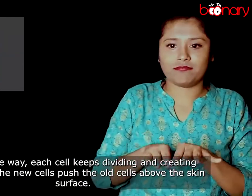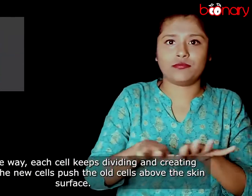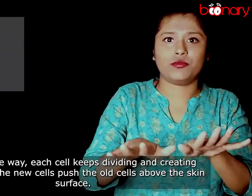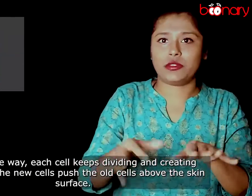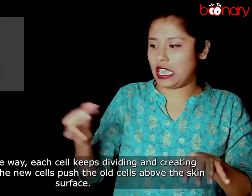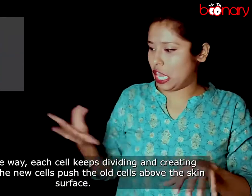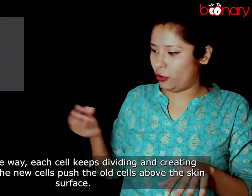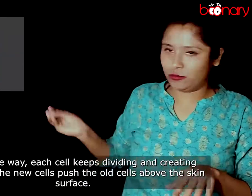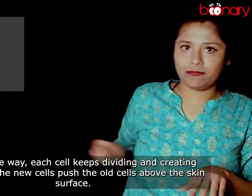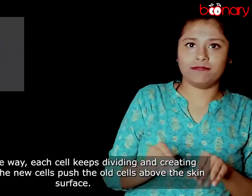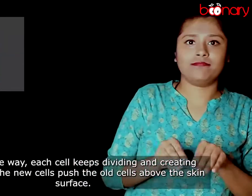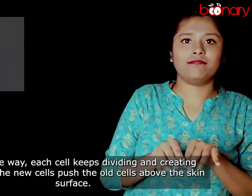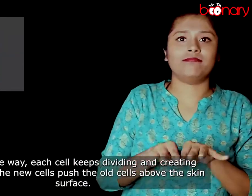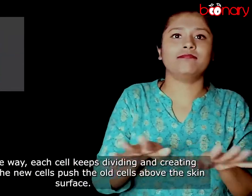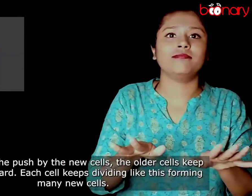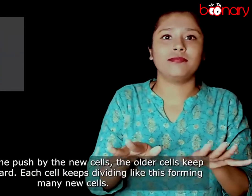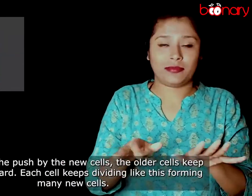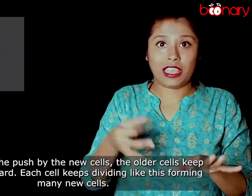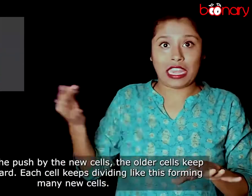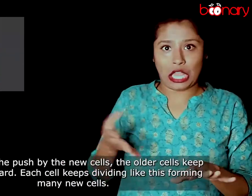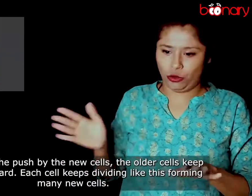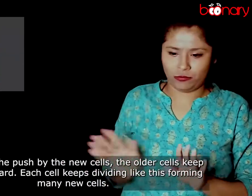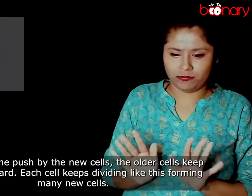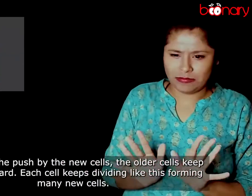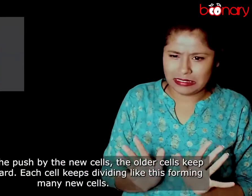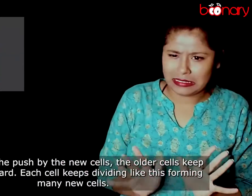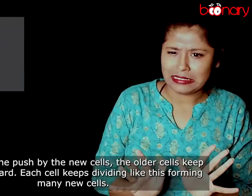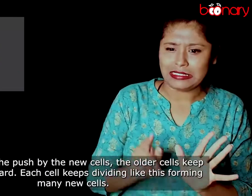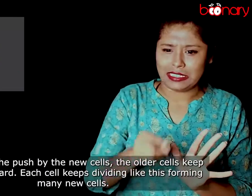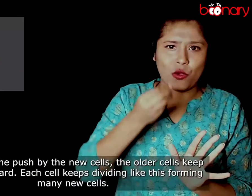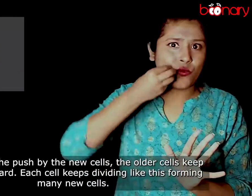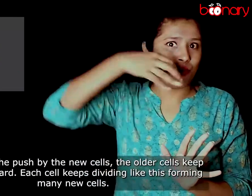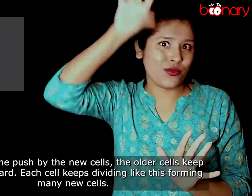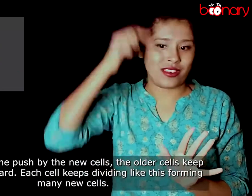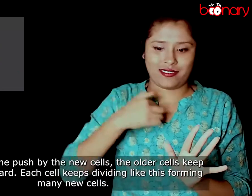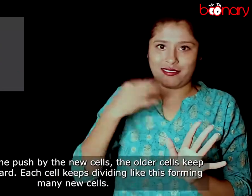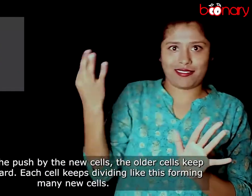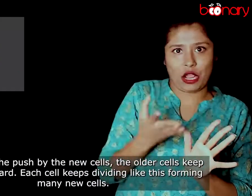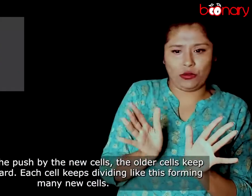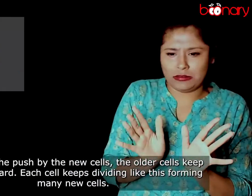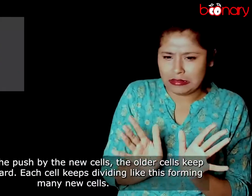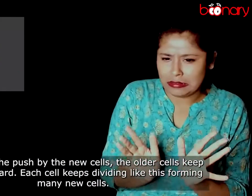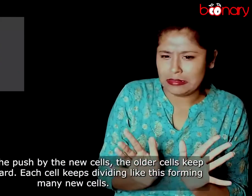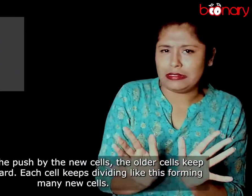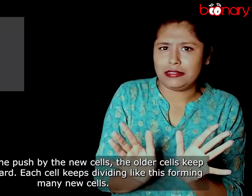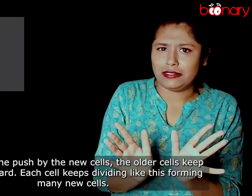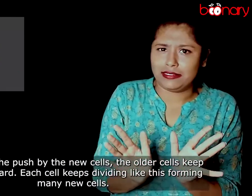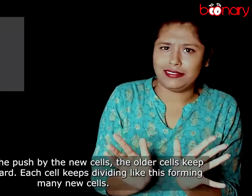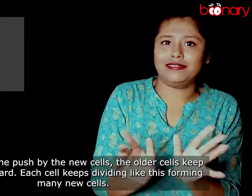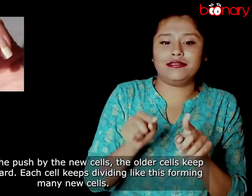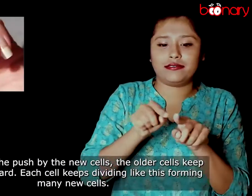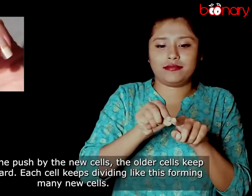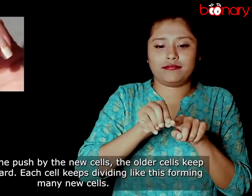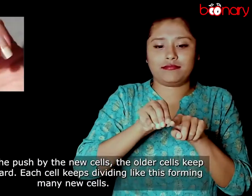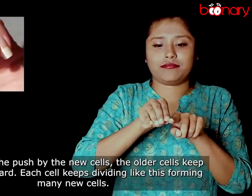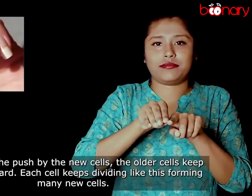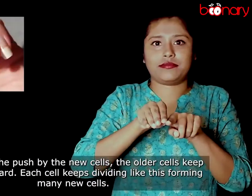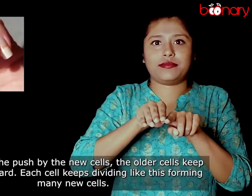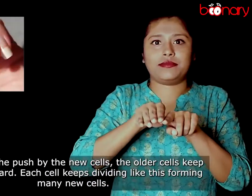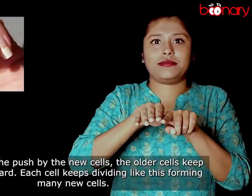skin surface. Because of the push by the new cells, the older cells keep coming forward.